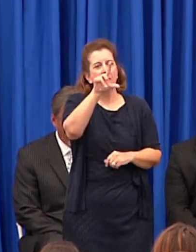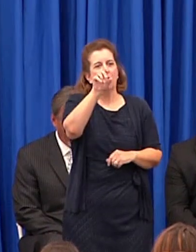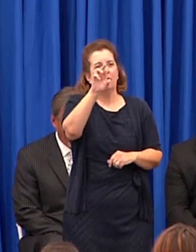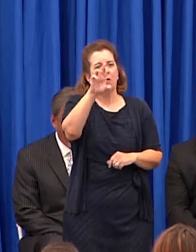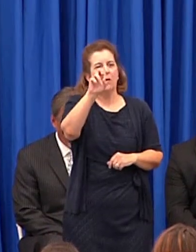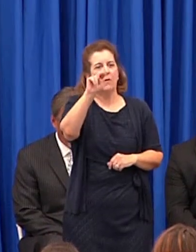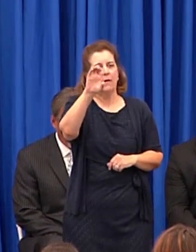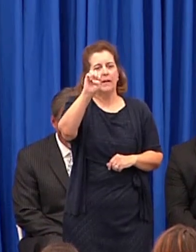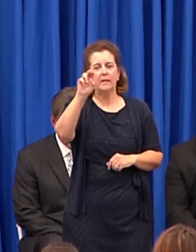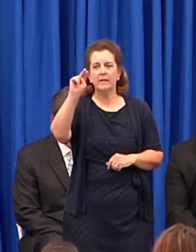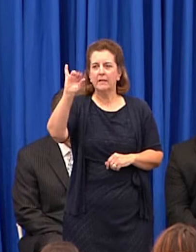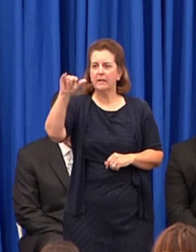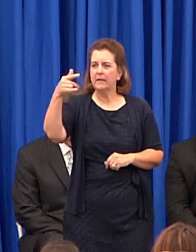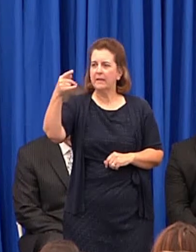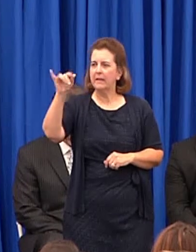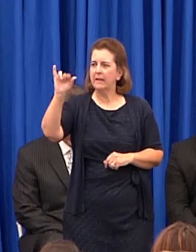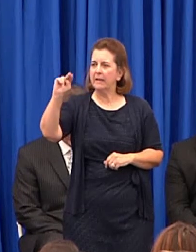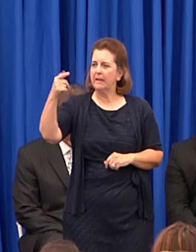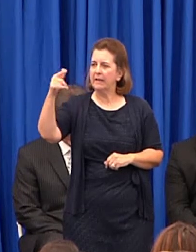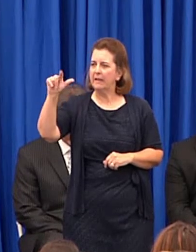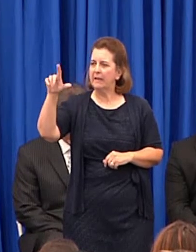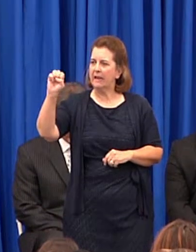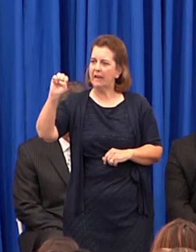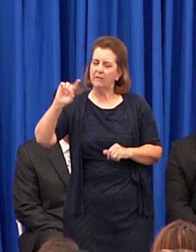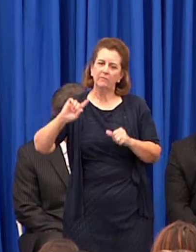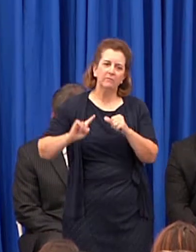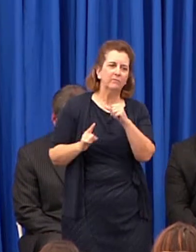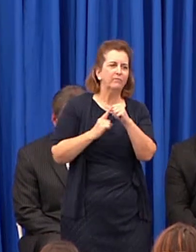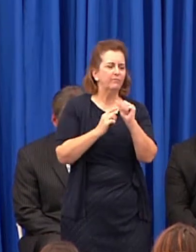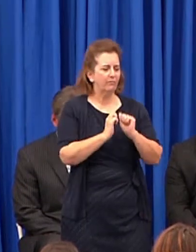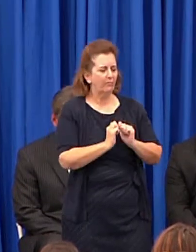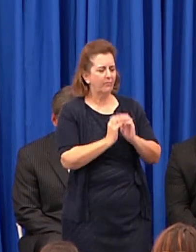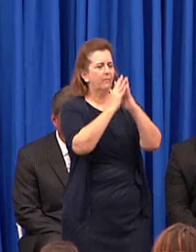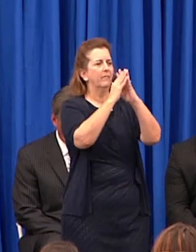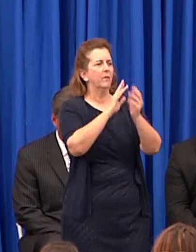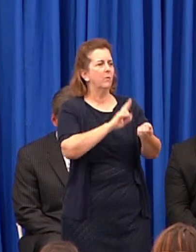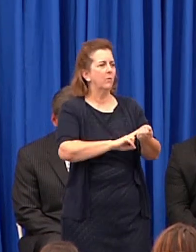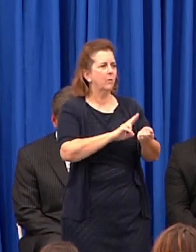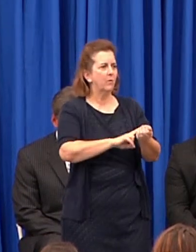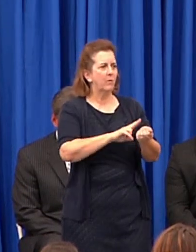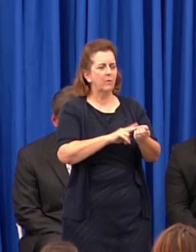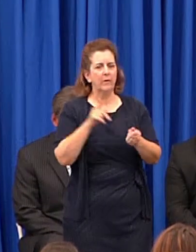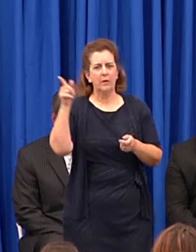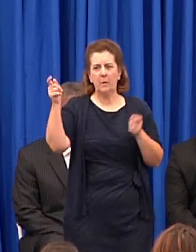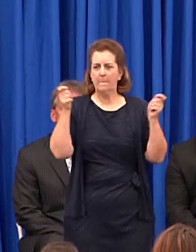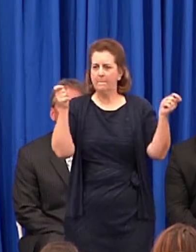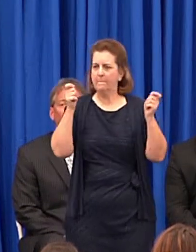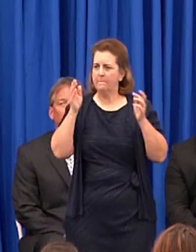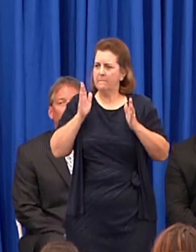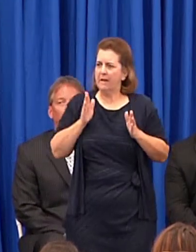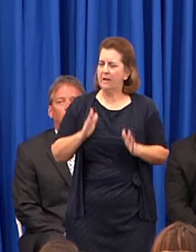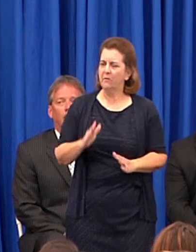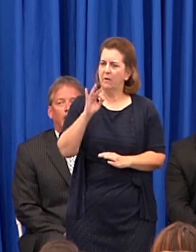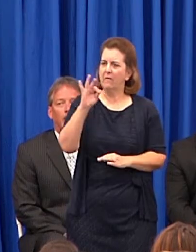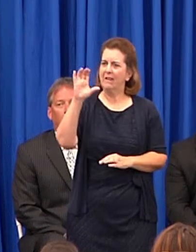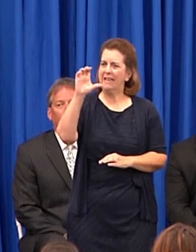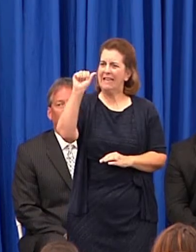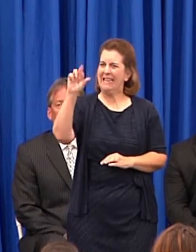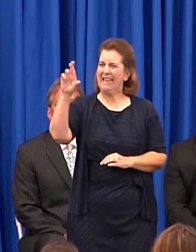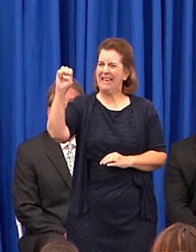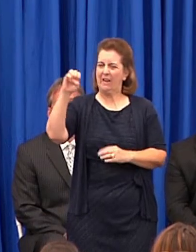in 1853 was a manager of care. She and her nurses provided care to sick and wounded soldiers in the Crimean